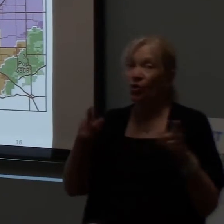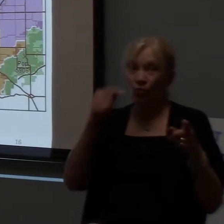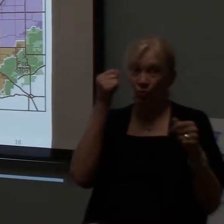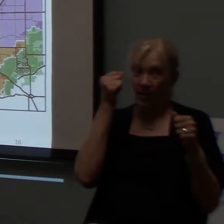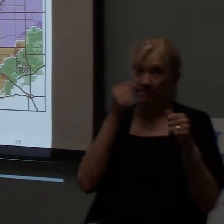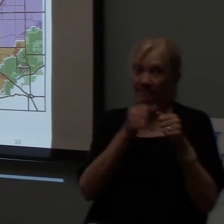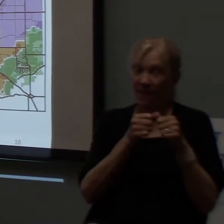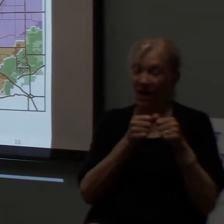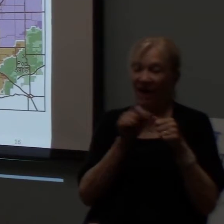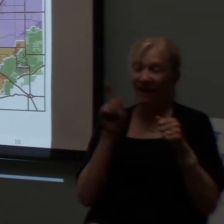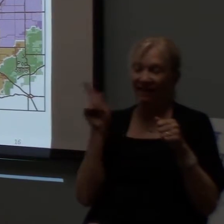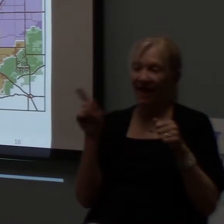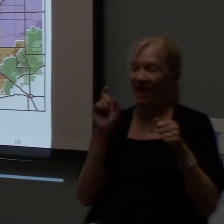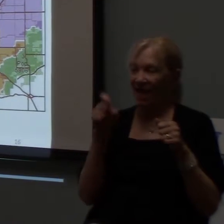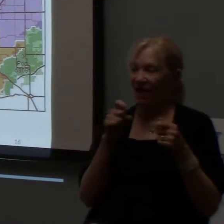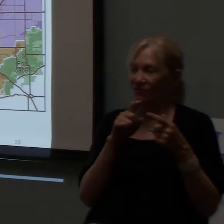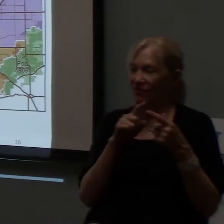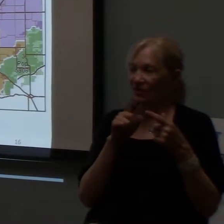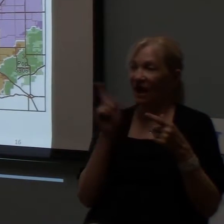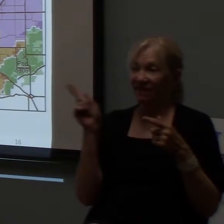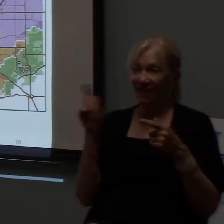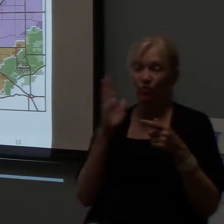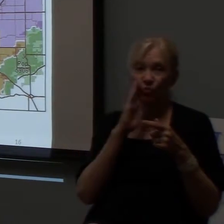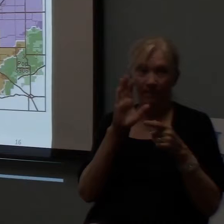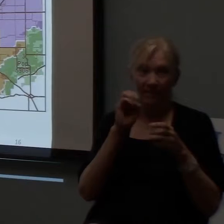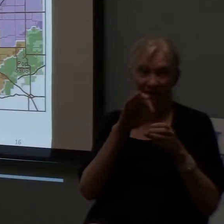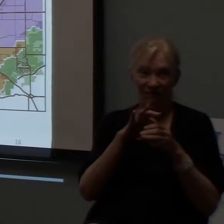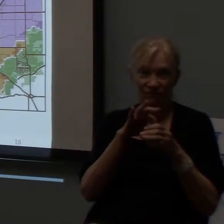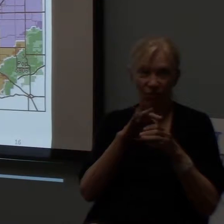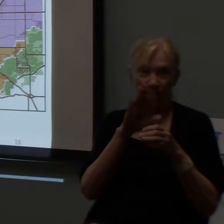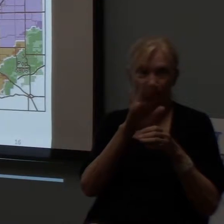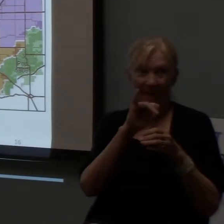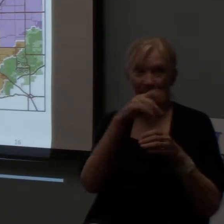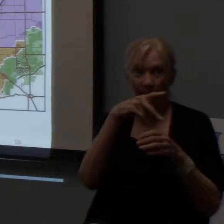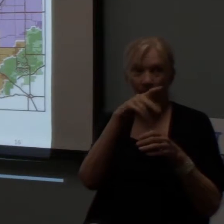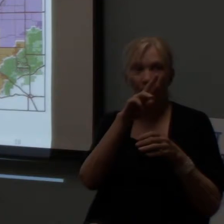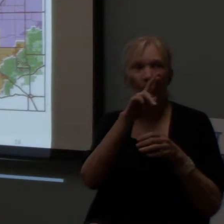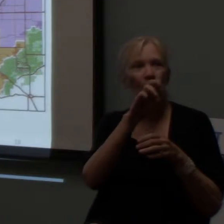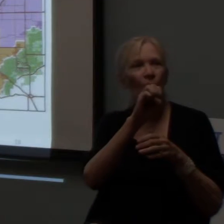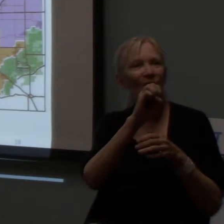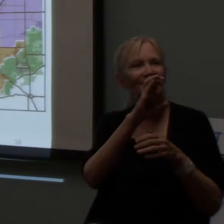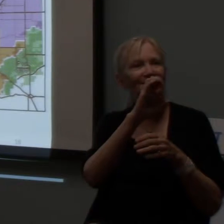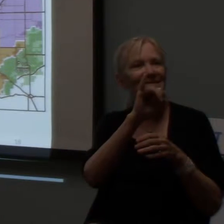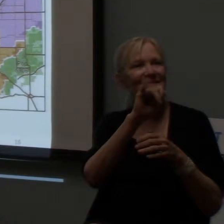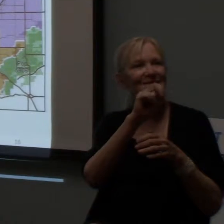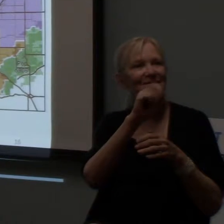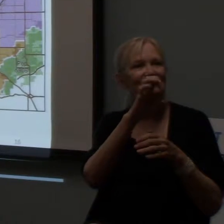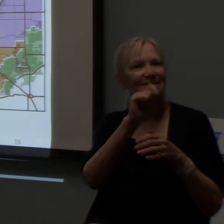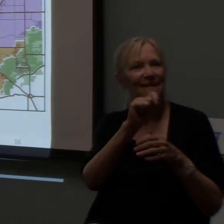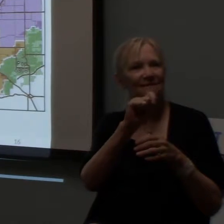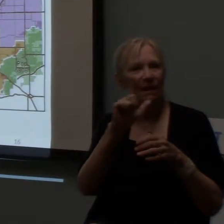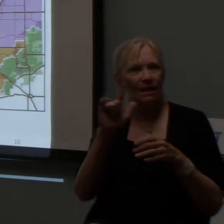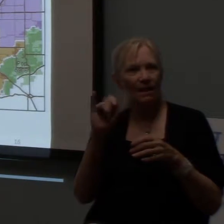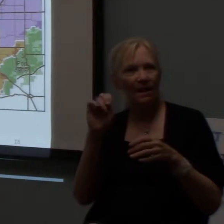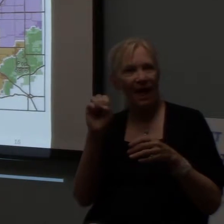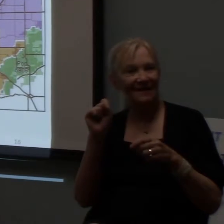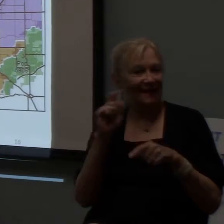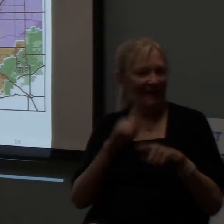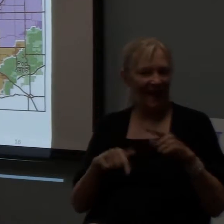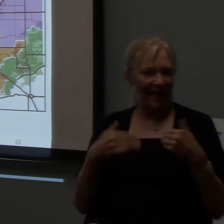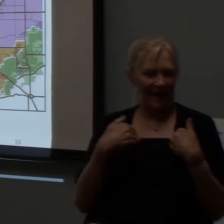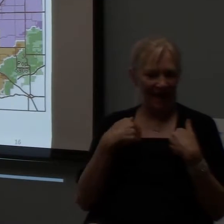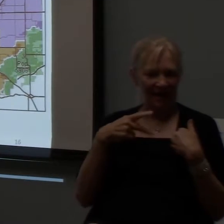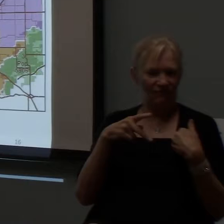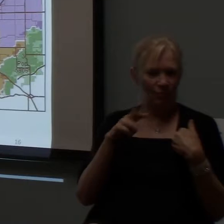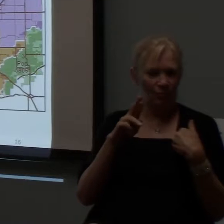remember, these are voted on, so they have to be by precinct lines, because you can't have half of a precinct in one district and half of a